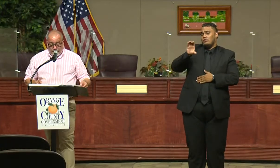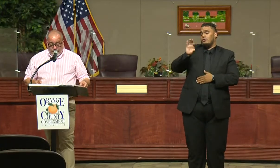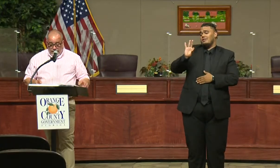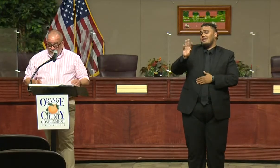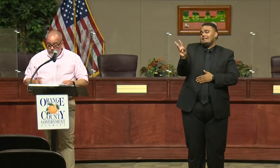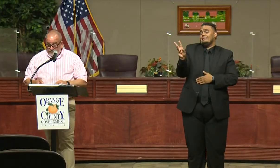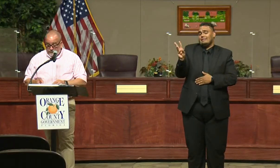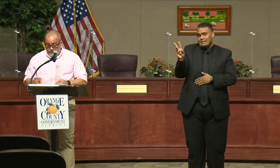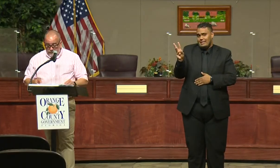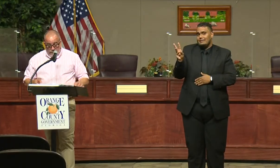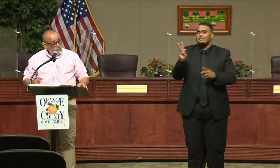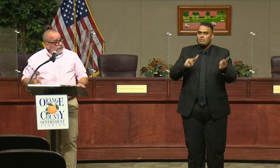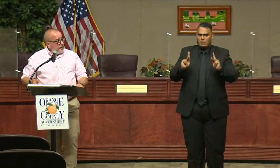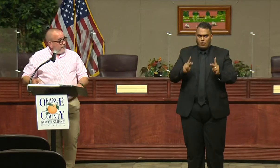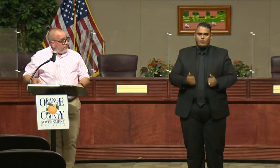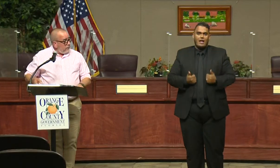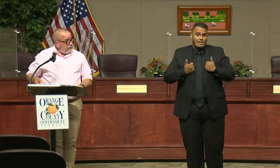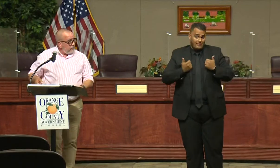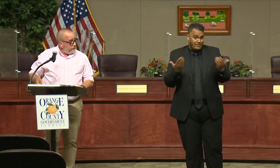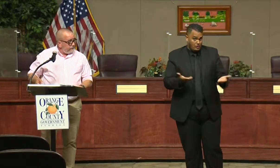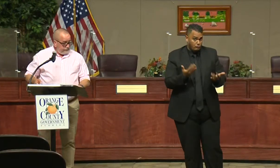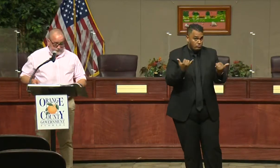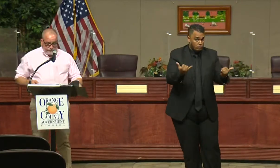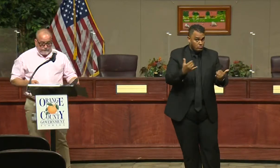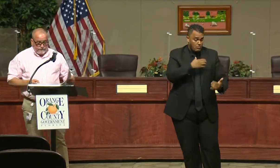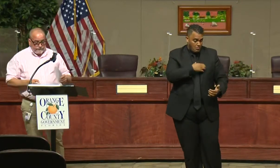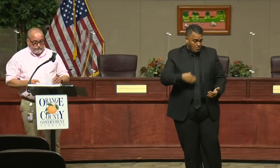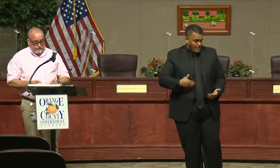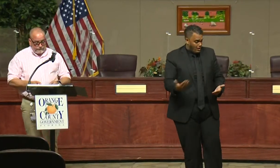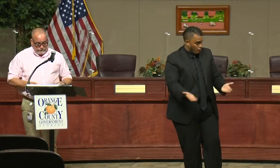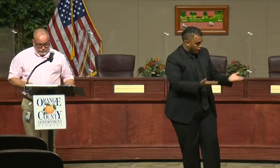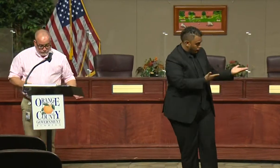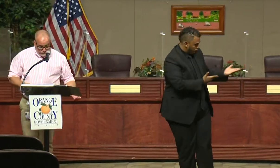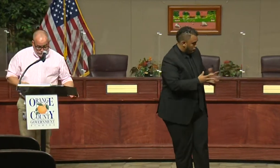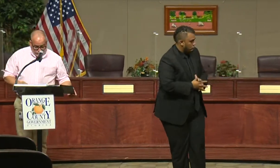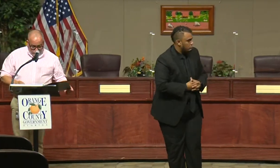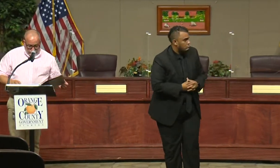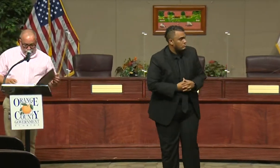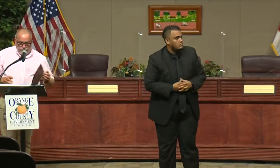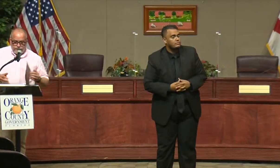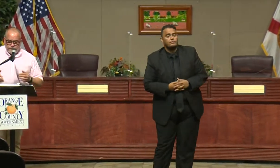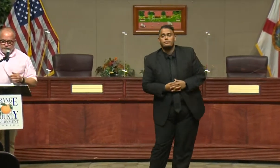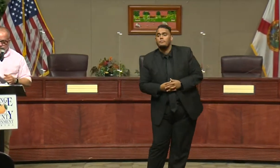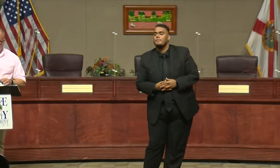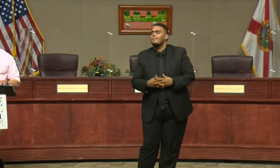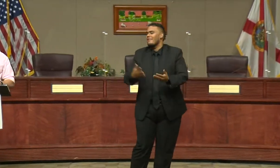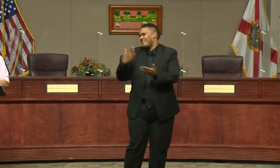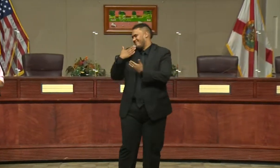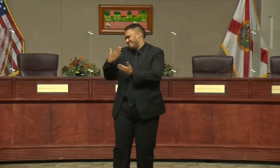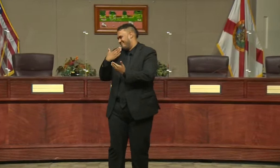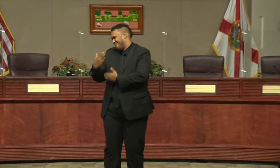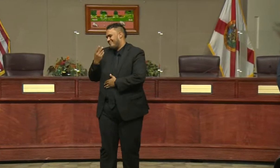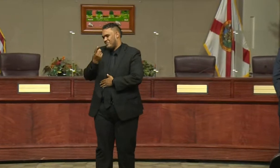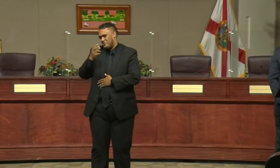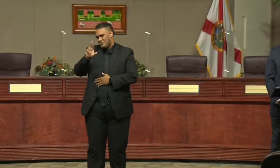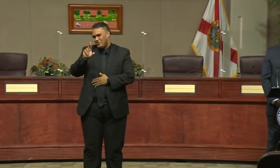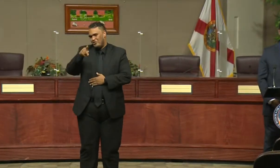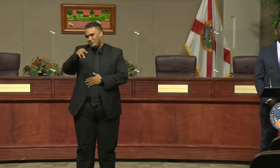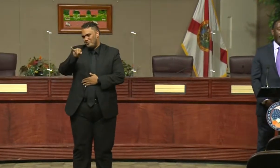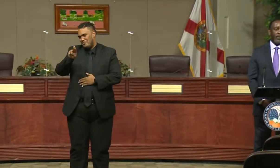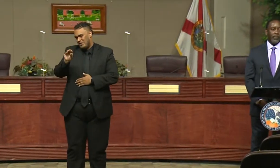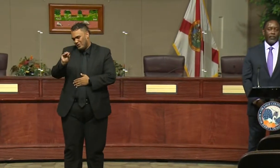645,796 residents. With that, Mayor? All right, thank you, Dr. Pino. Just